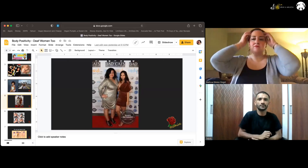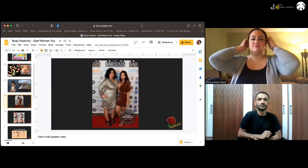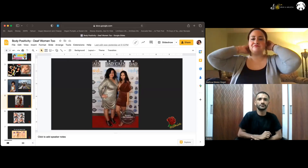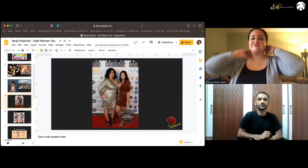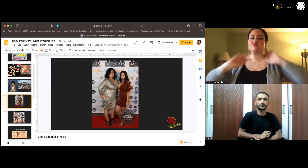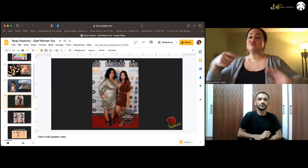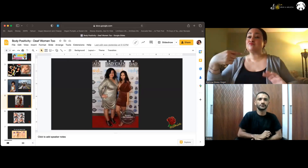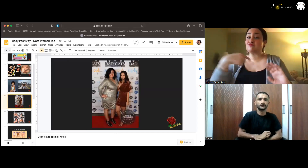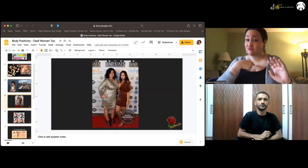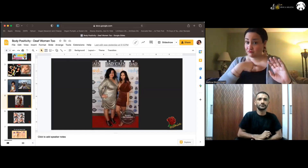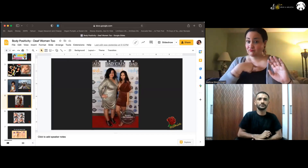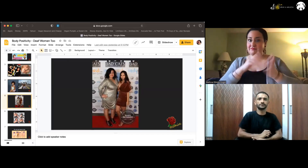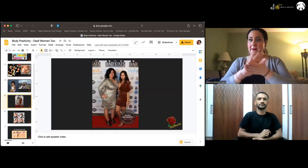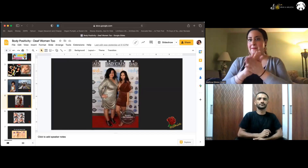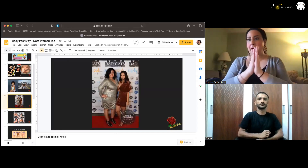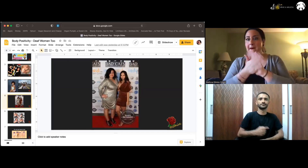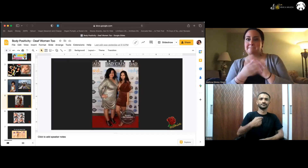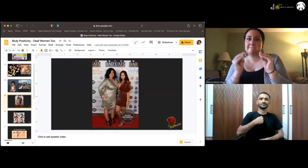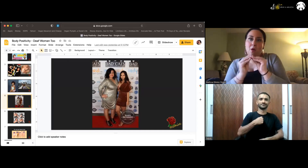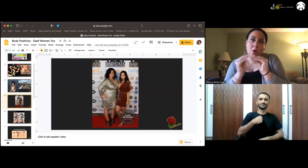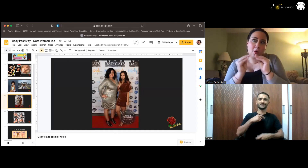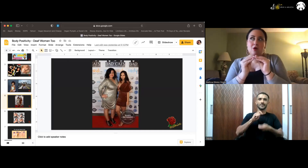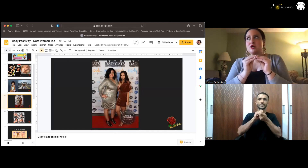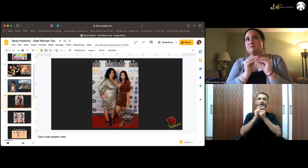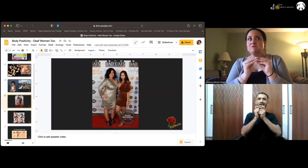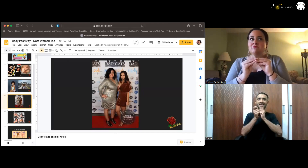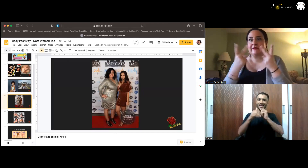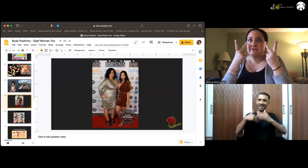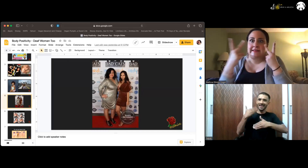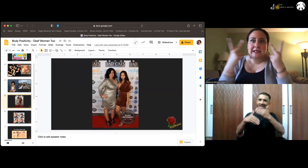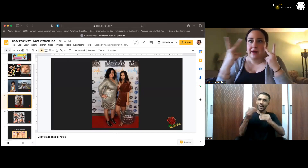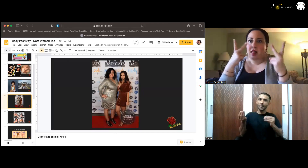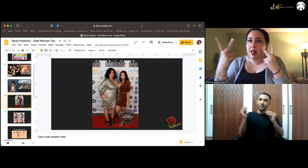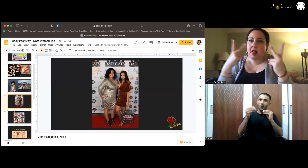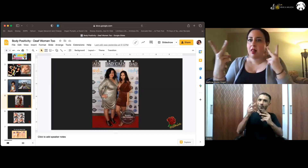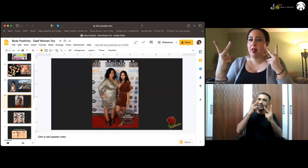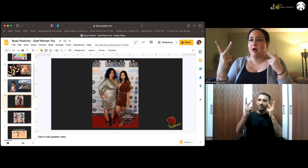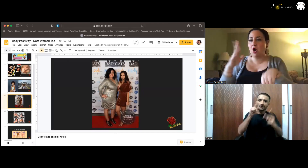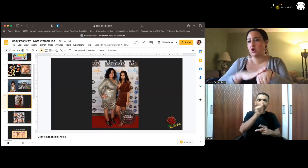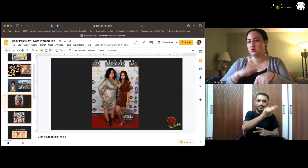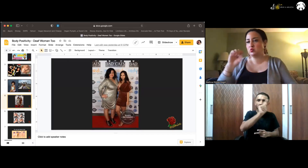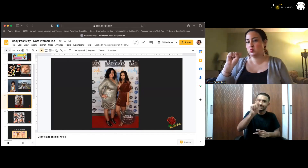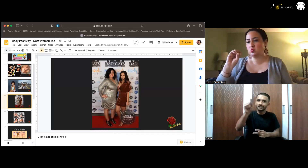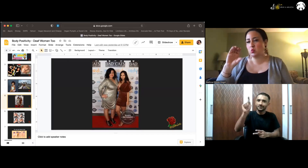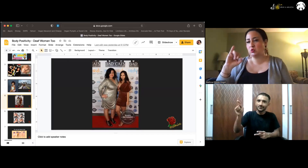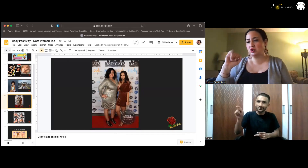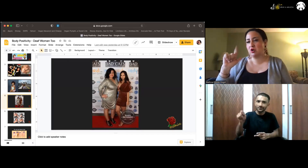don't deny this that I will stop my exercising and everything. I did that as well. But with the time, when I